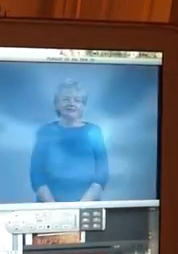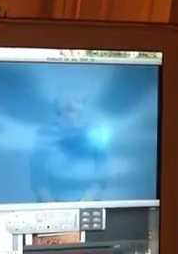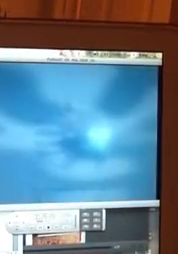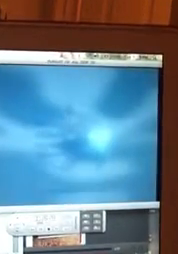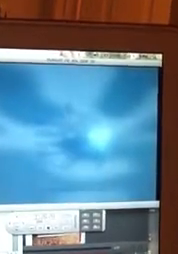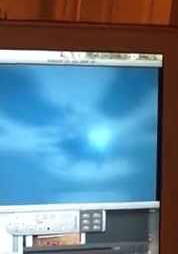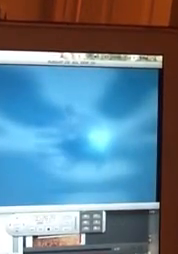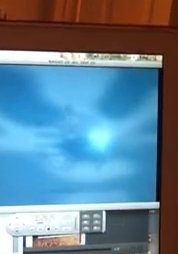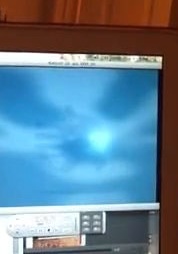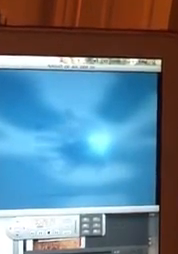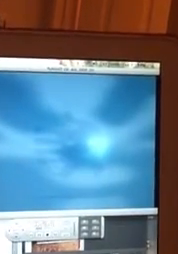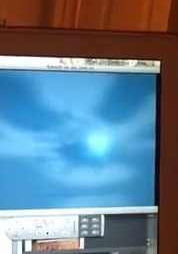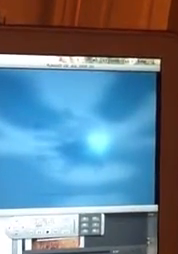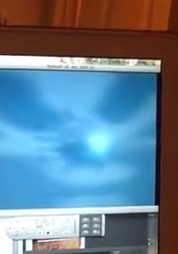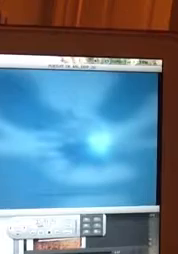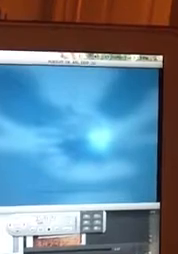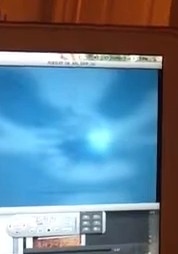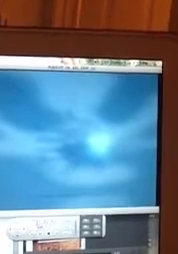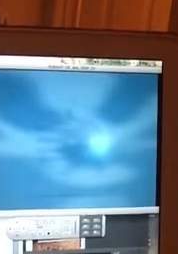as pupils.